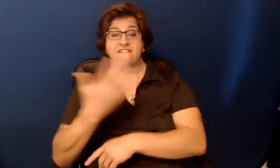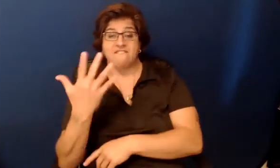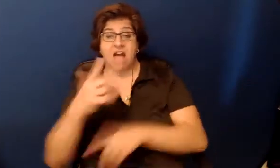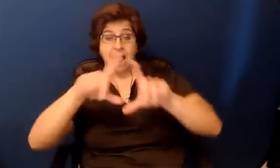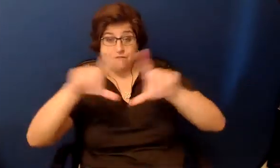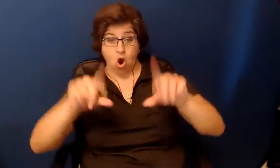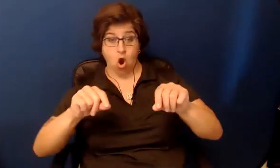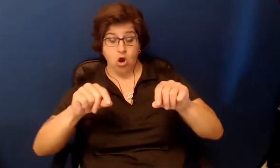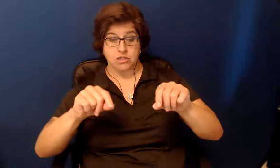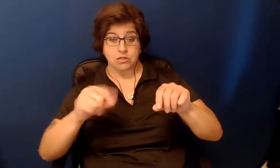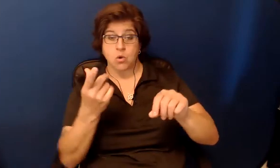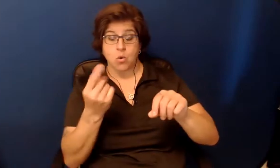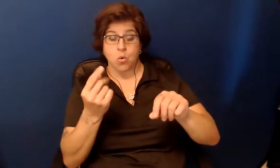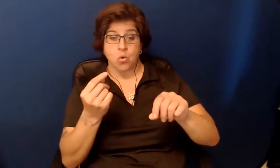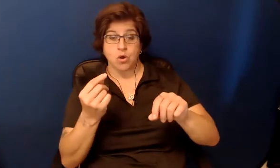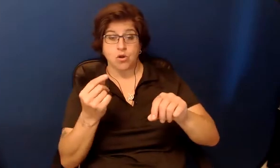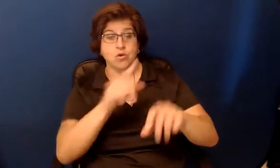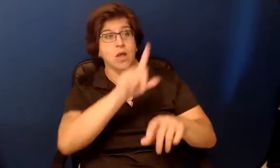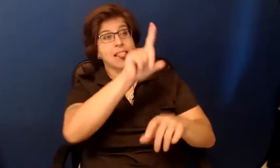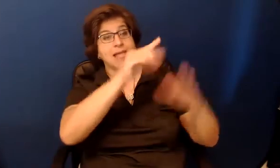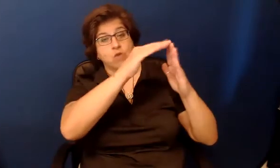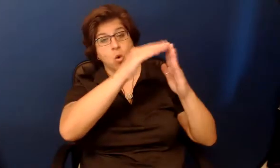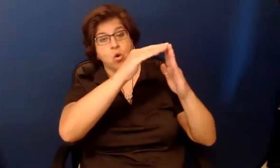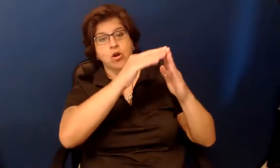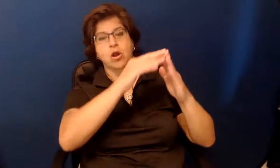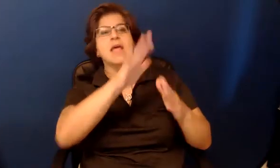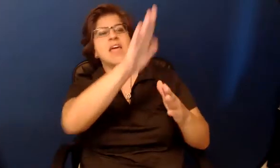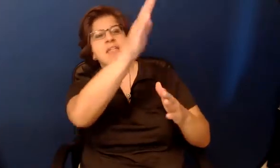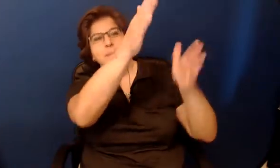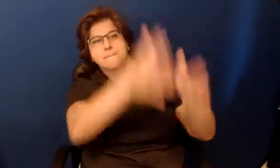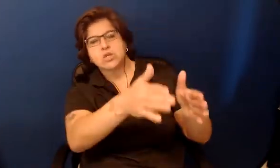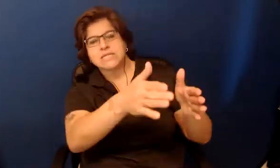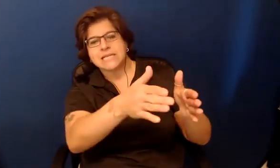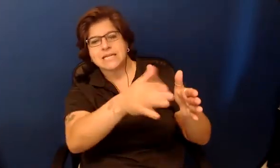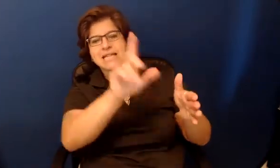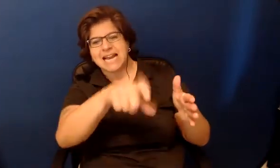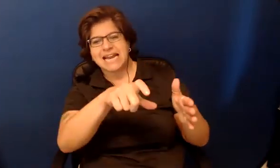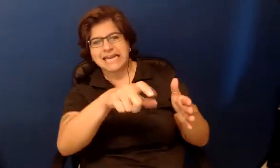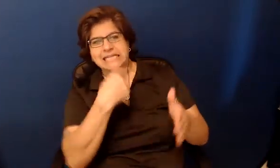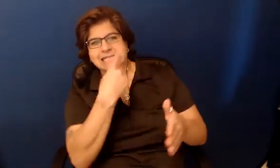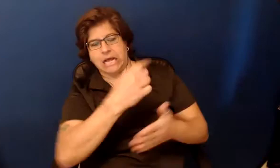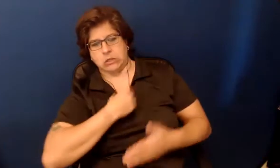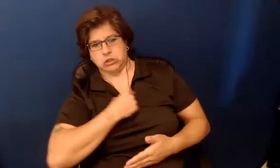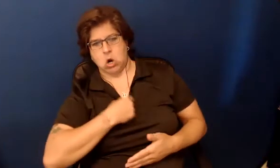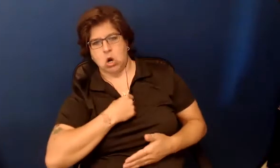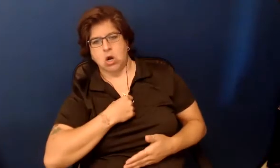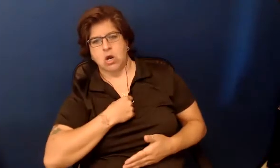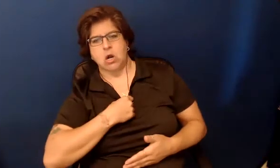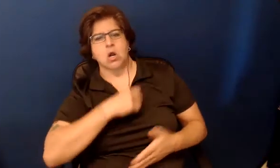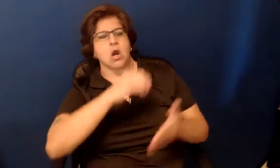3x5 cards, and I wrote the person's name up in the left-hand corner of my card and put their phone number